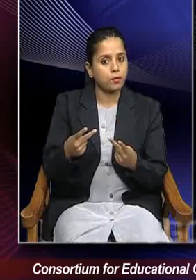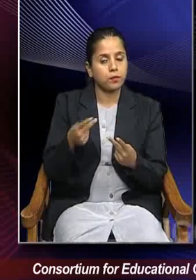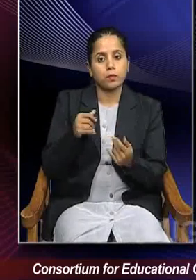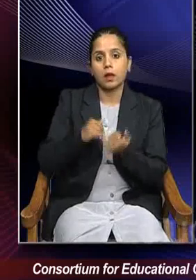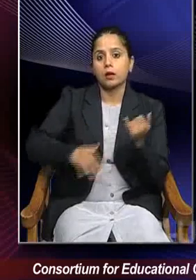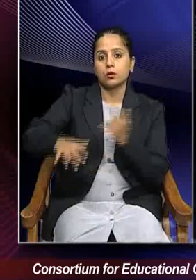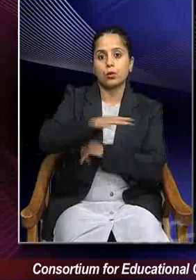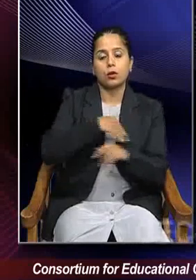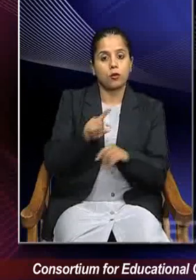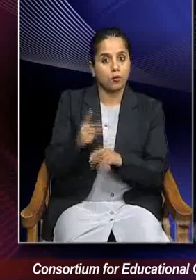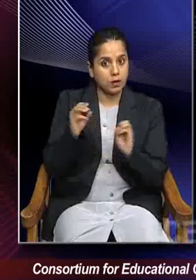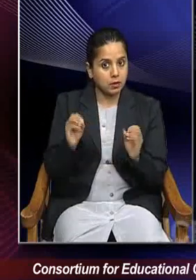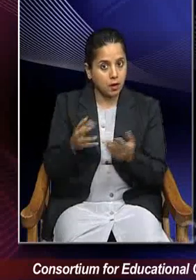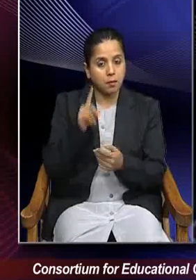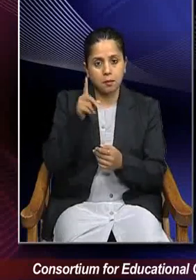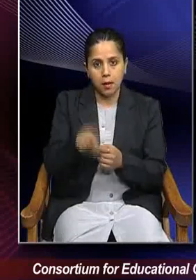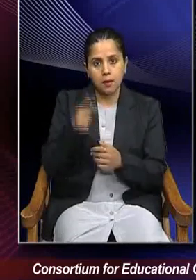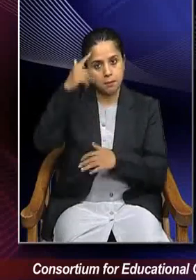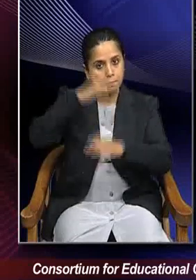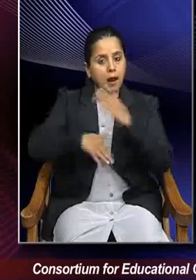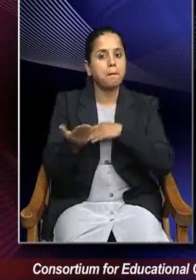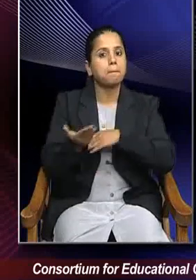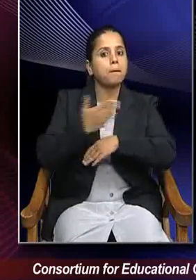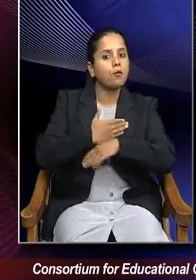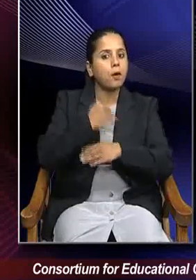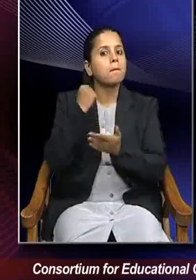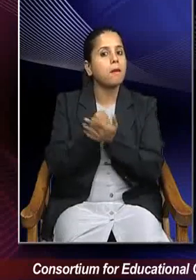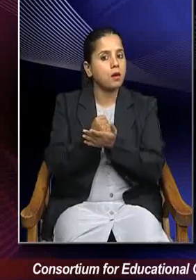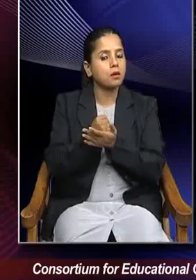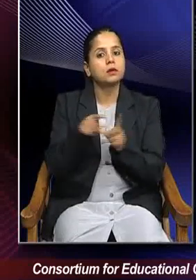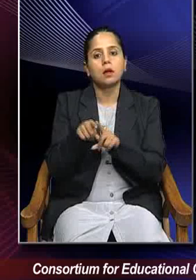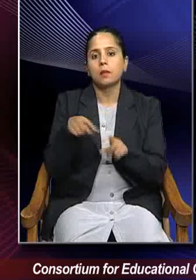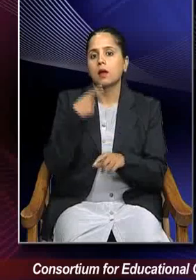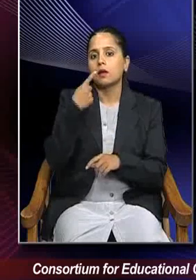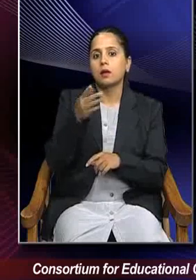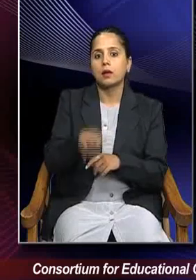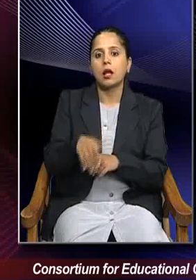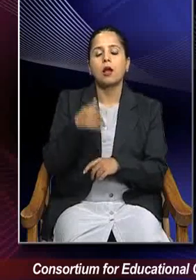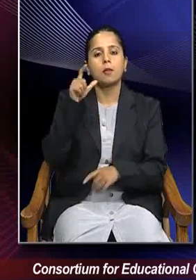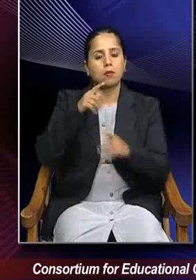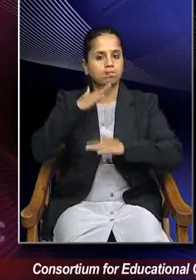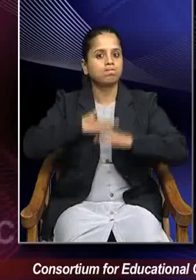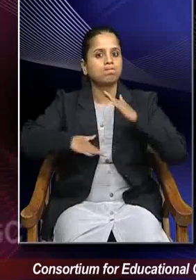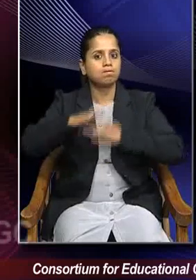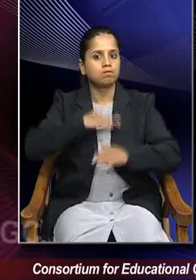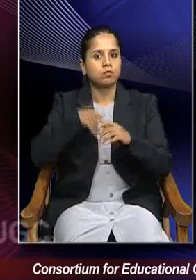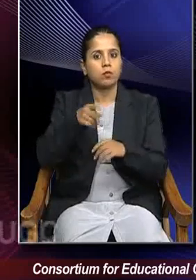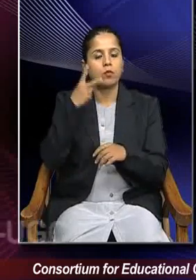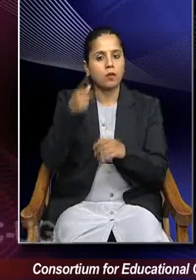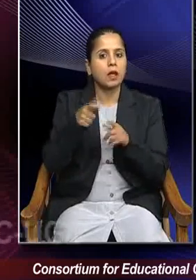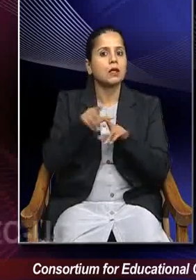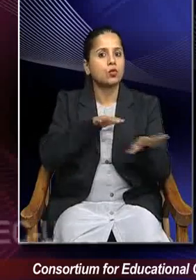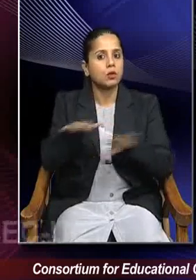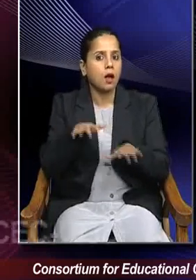situation at hand but should have a plan beforehand. So therefore we call it as resilience to disaster